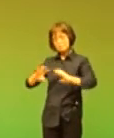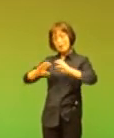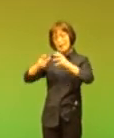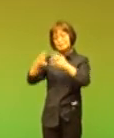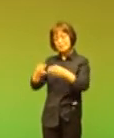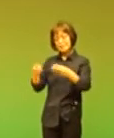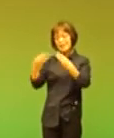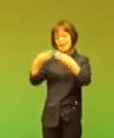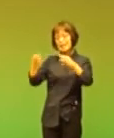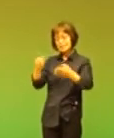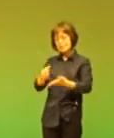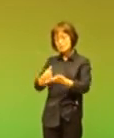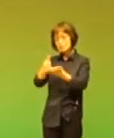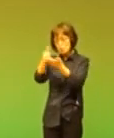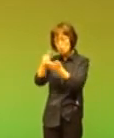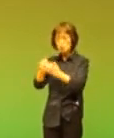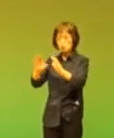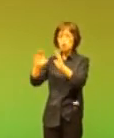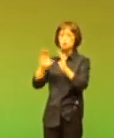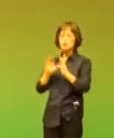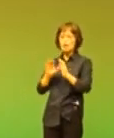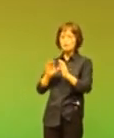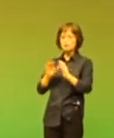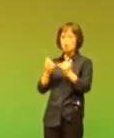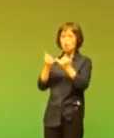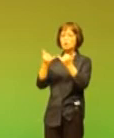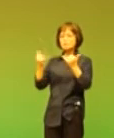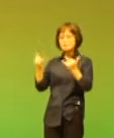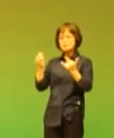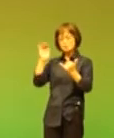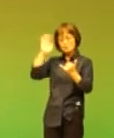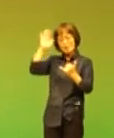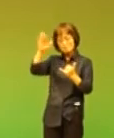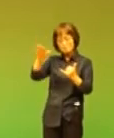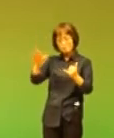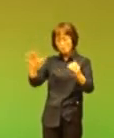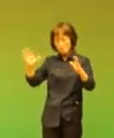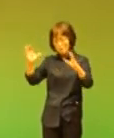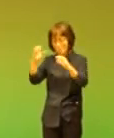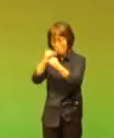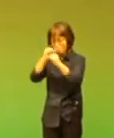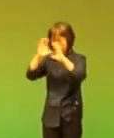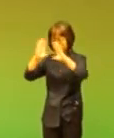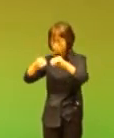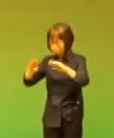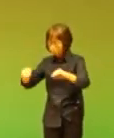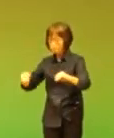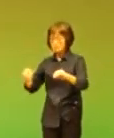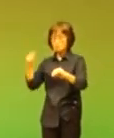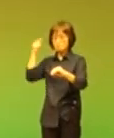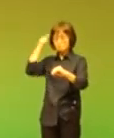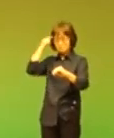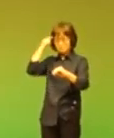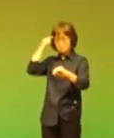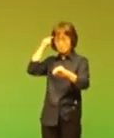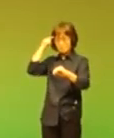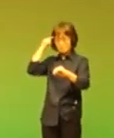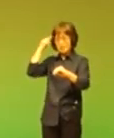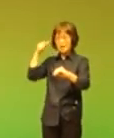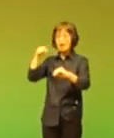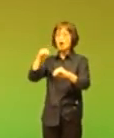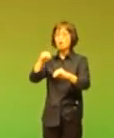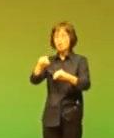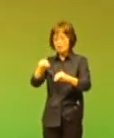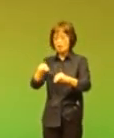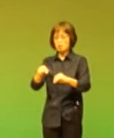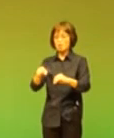adopts nonviolence, it will spell certain suicide for humanity. Nonviolence is the only